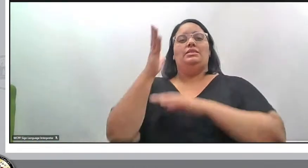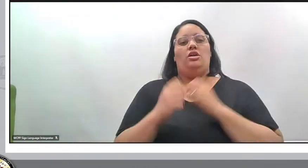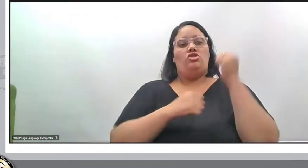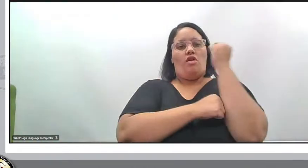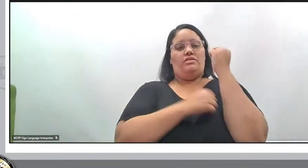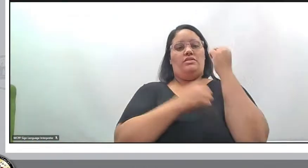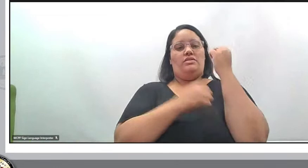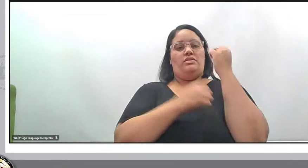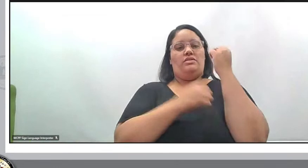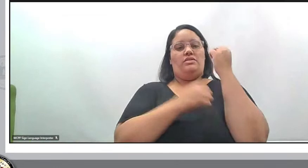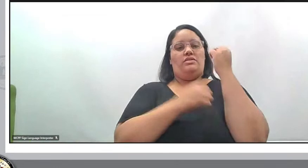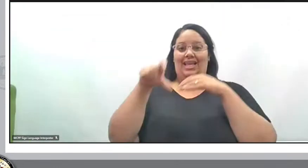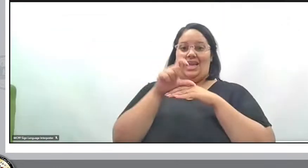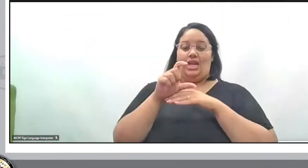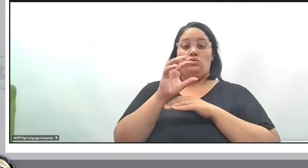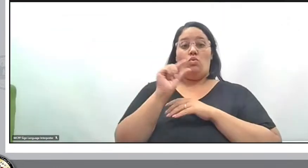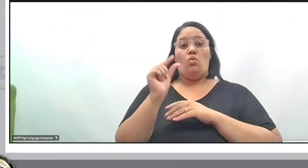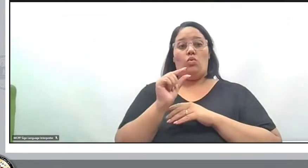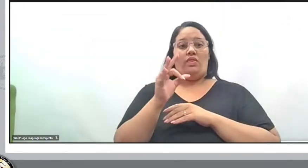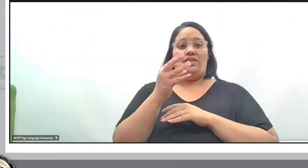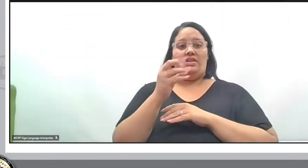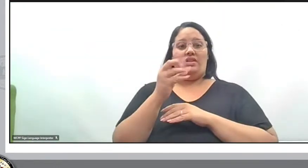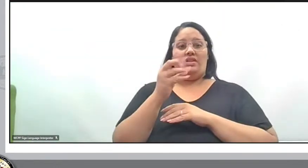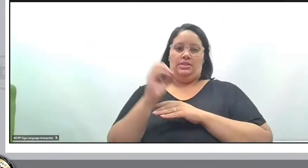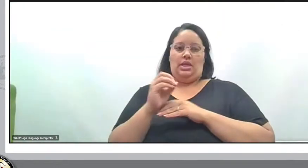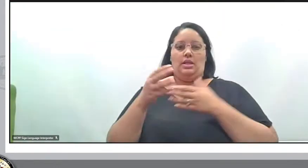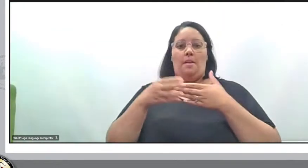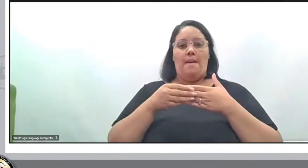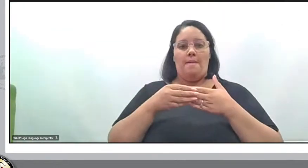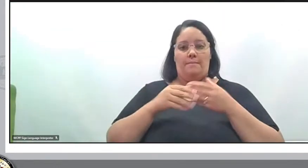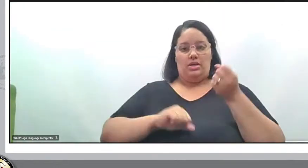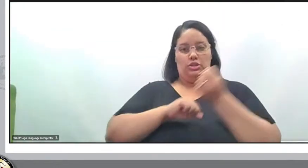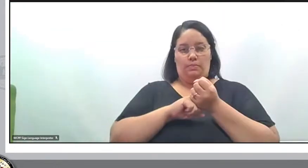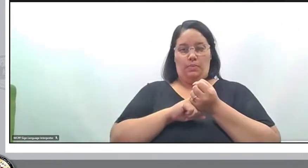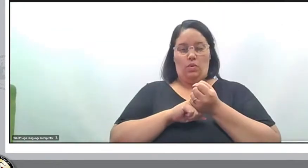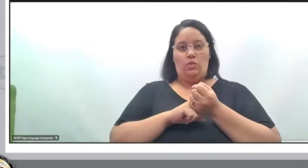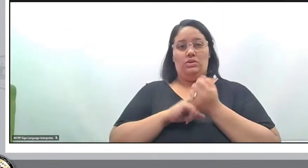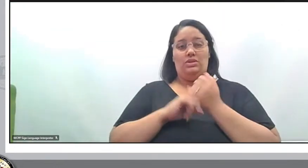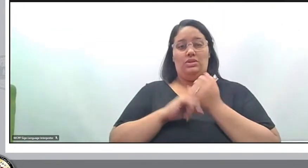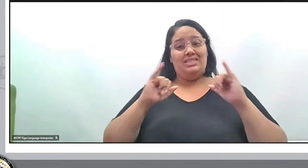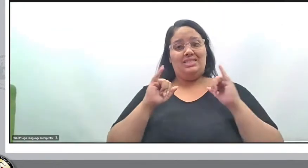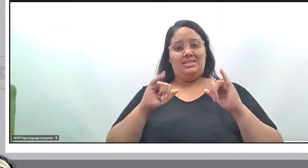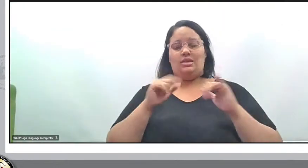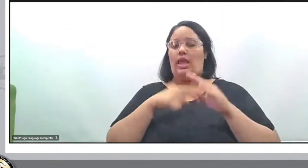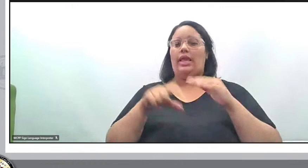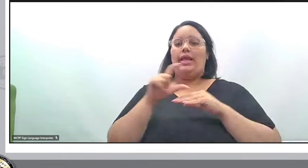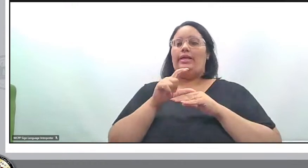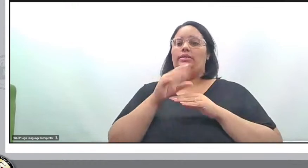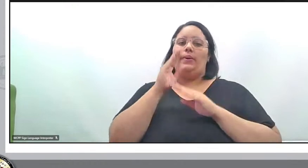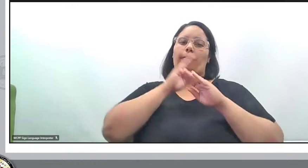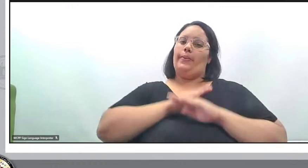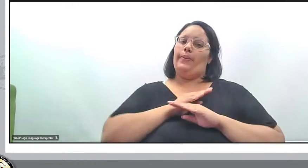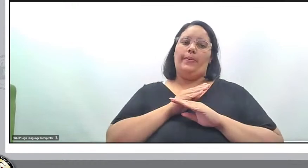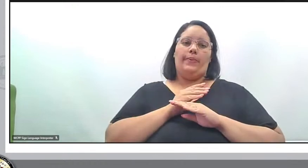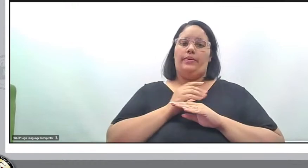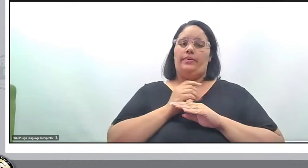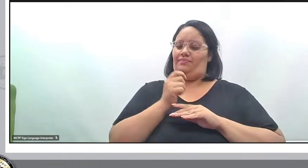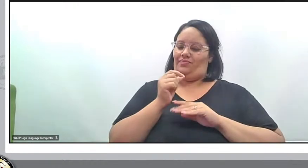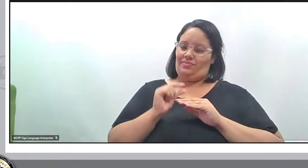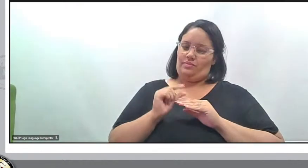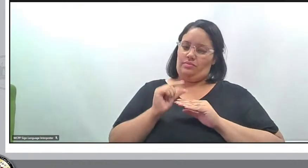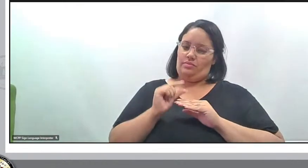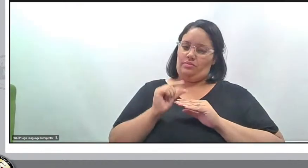30%. Member support, which is critical, is not increased, even increasing